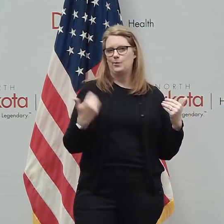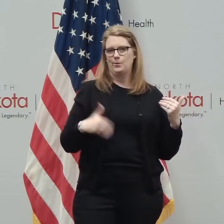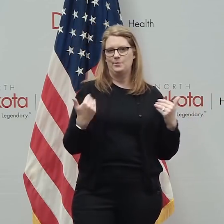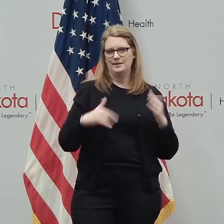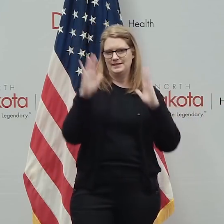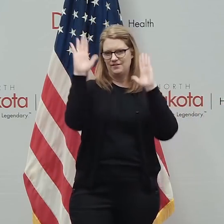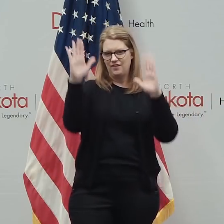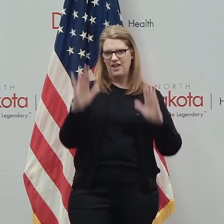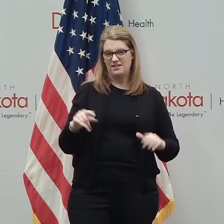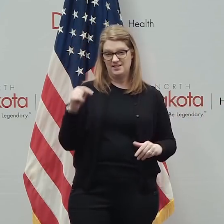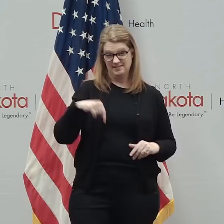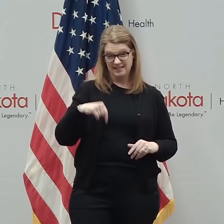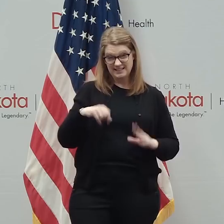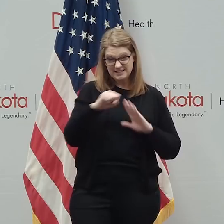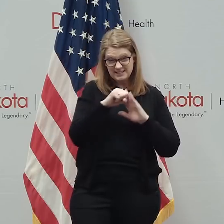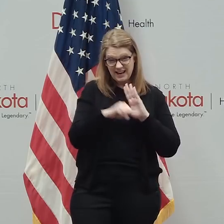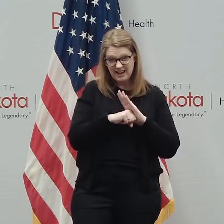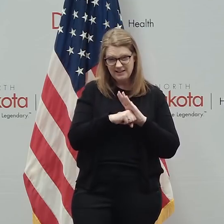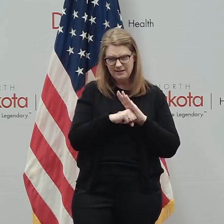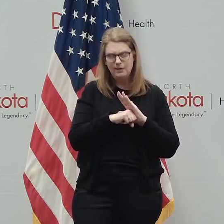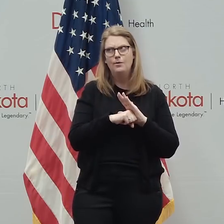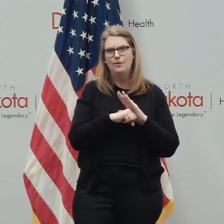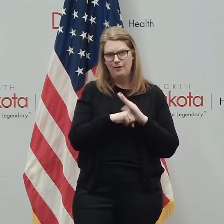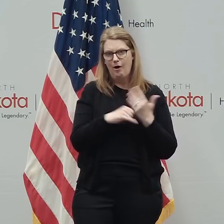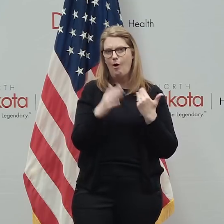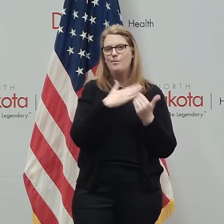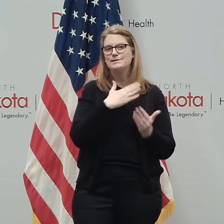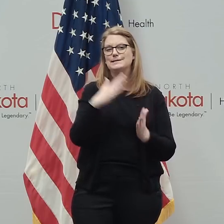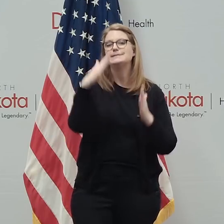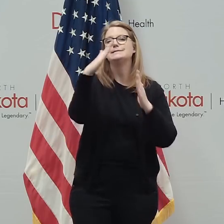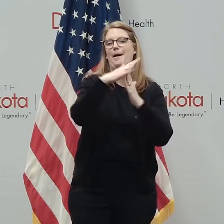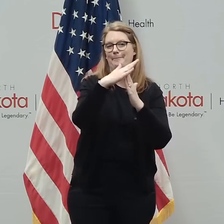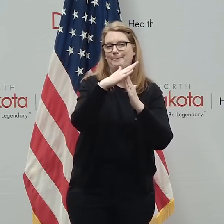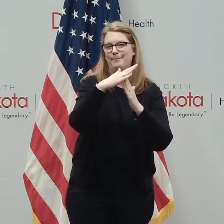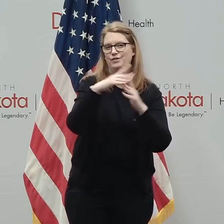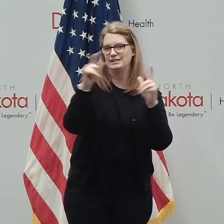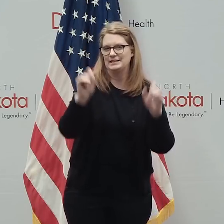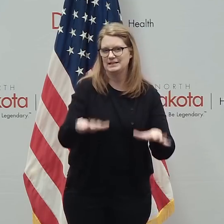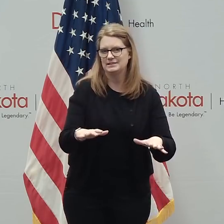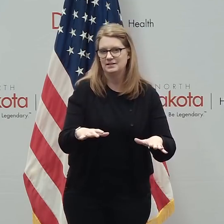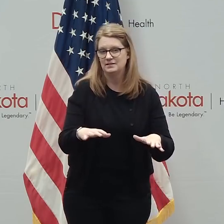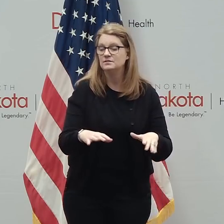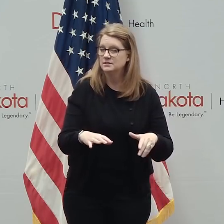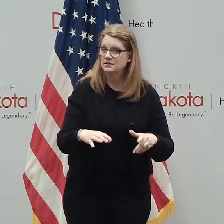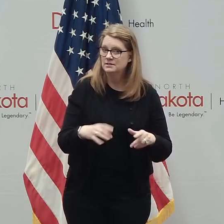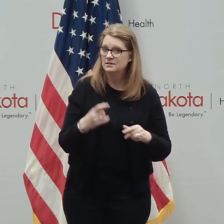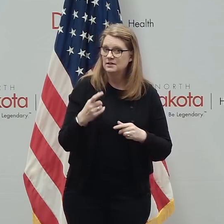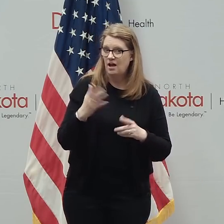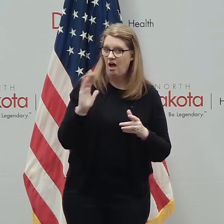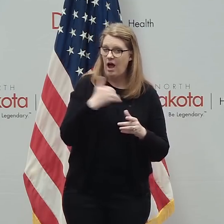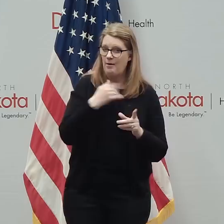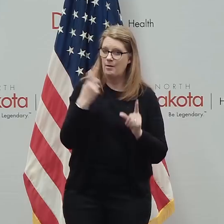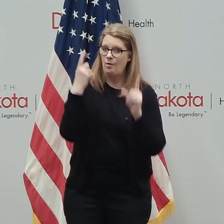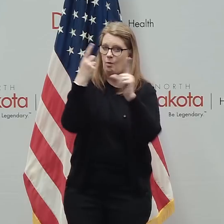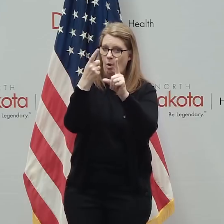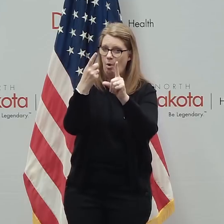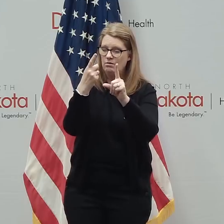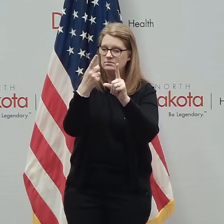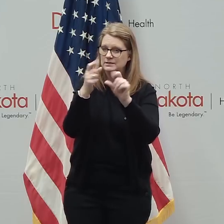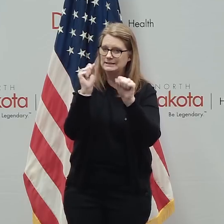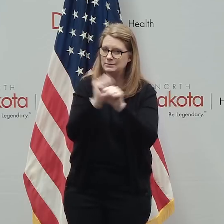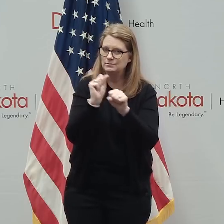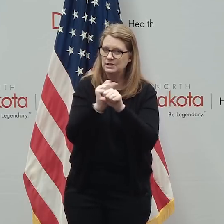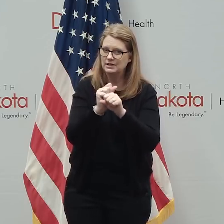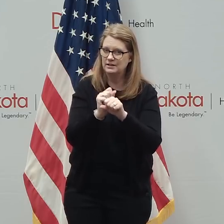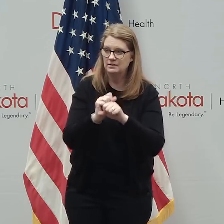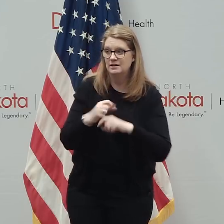a state like ours is near the top of the leaderboard in testing, but we know that we're going to have to work hard to stay there given the plans that I hear from